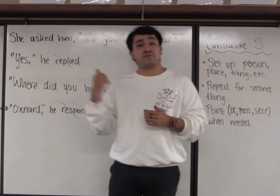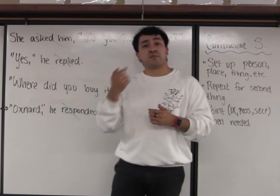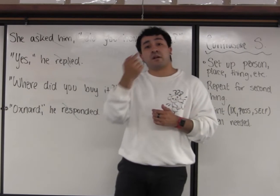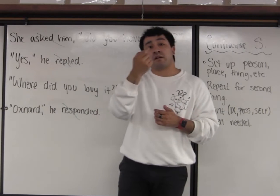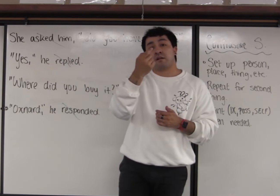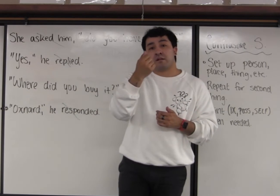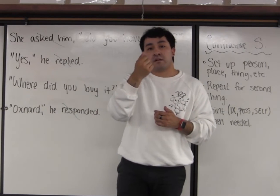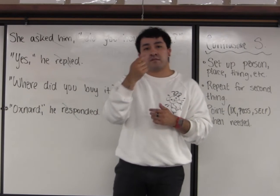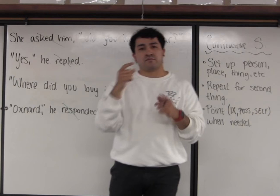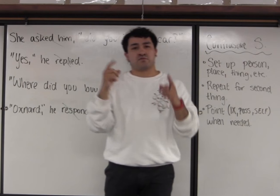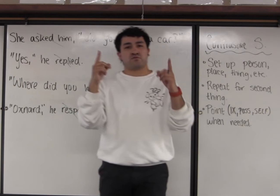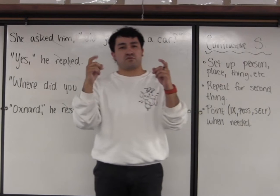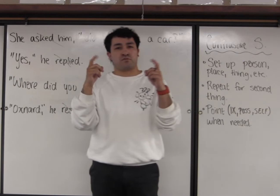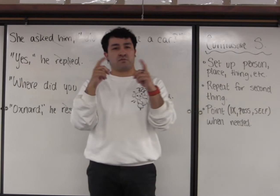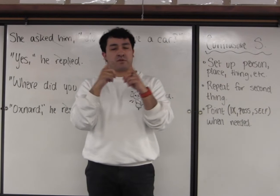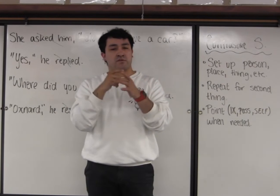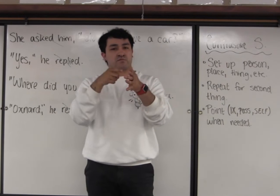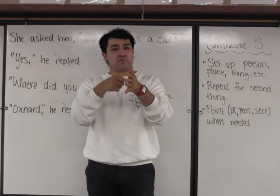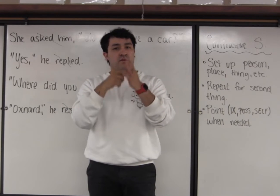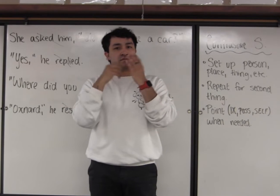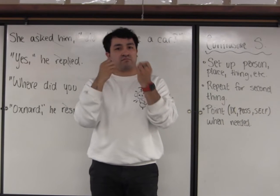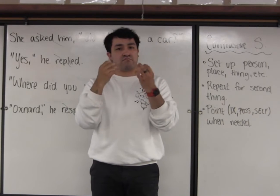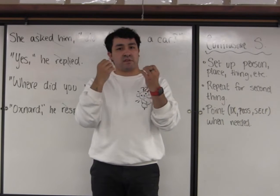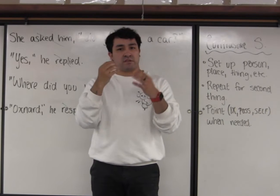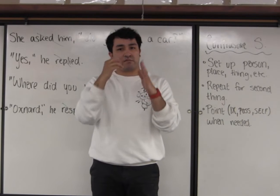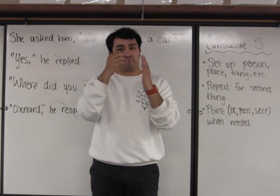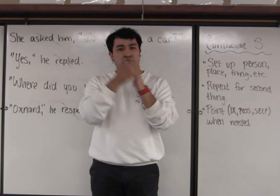said, right? So